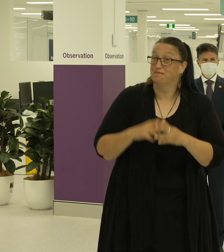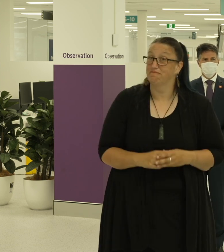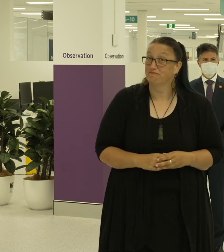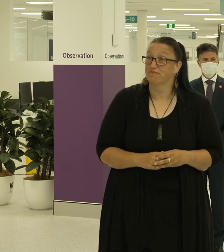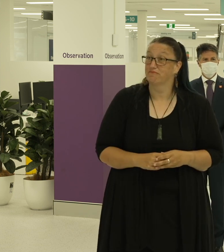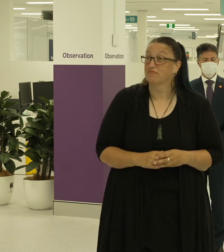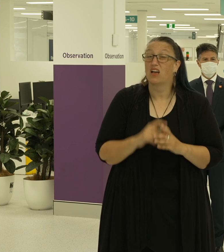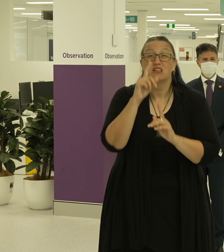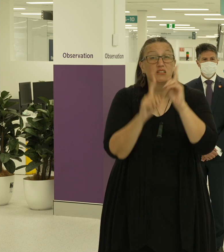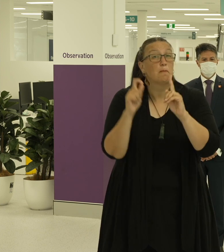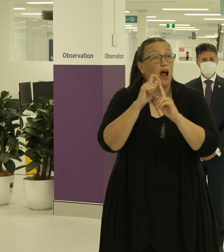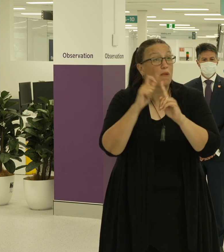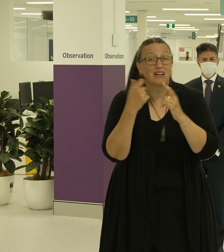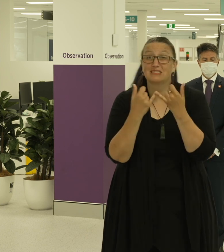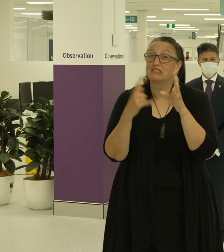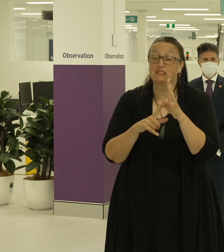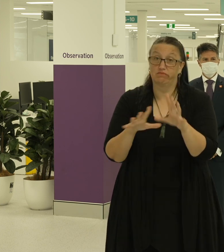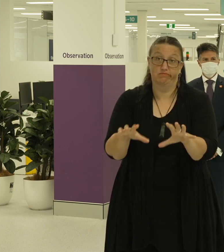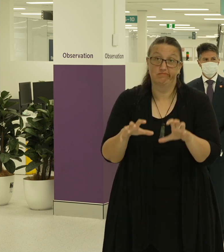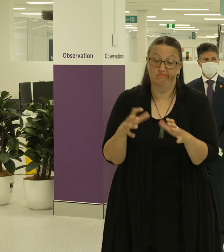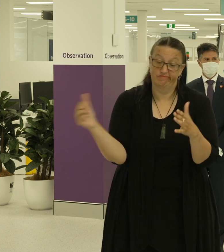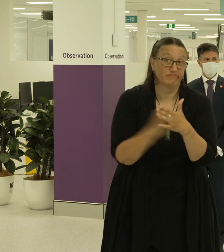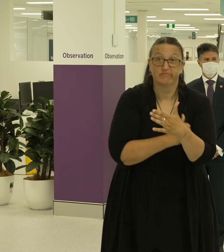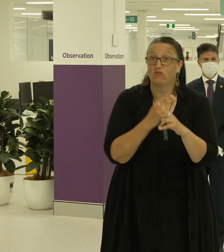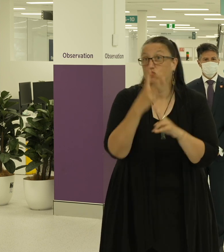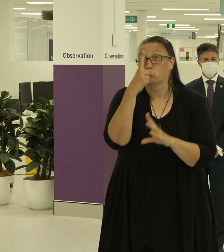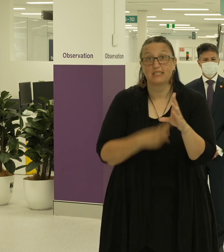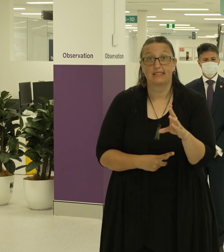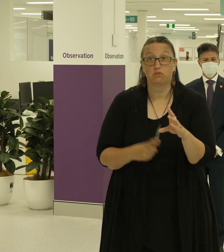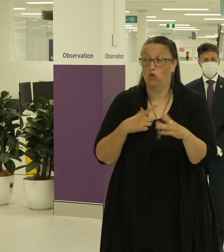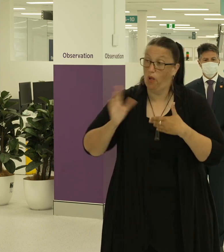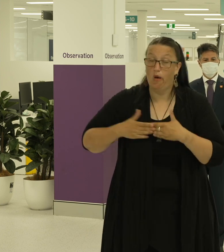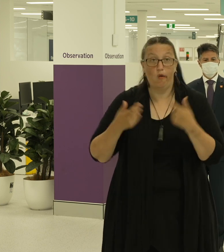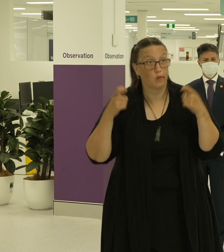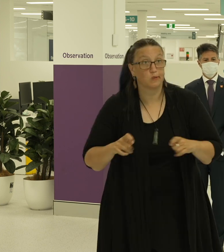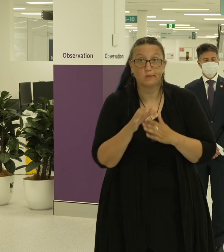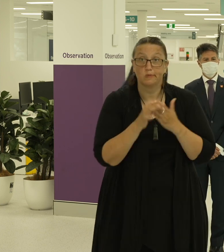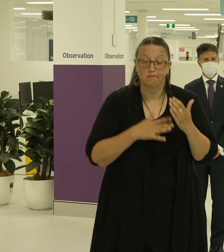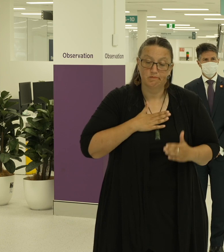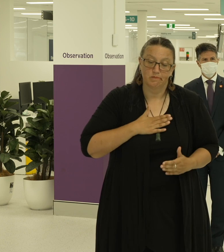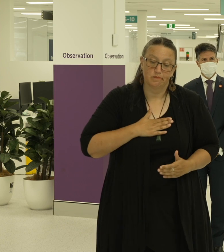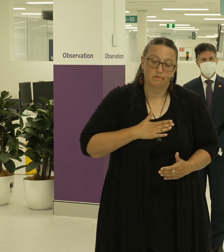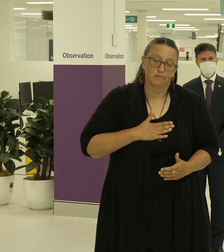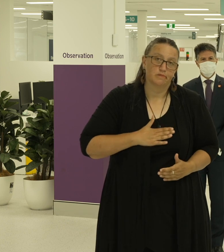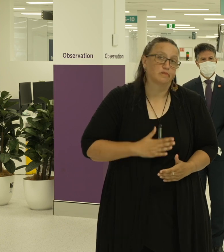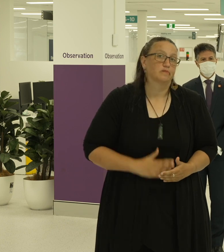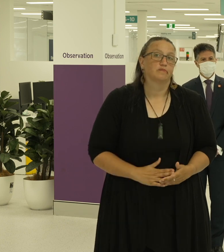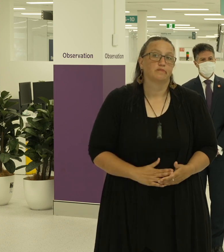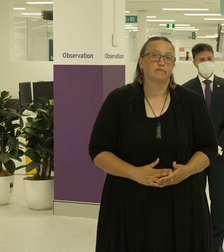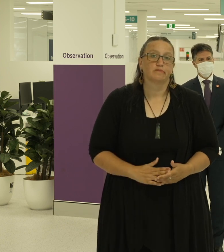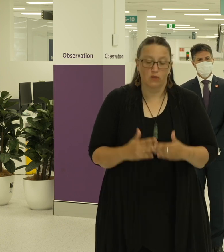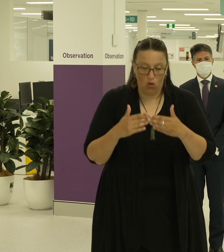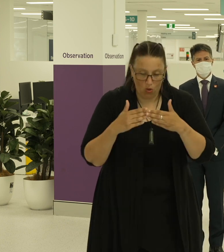cities have been doing it tough for 2 years, but every single time we've come out of